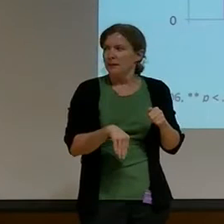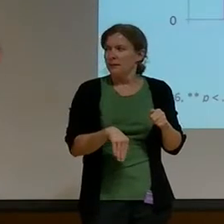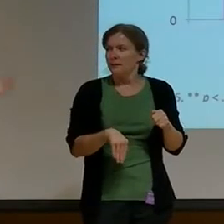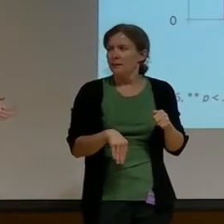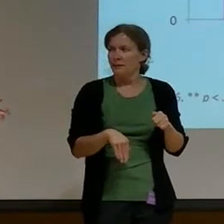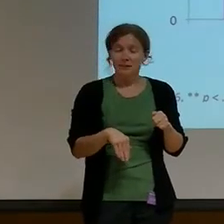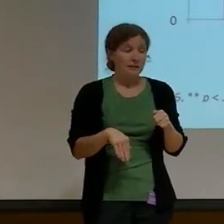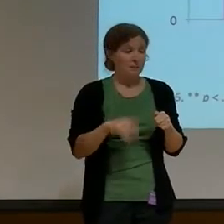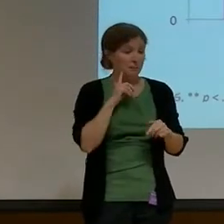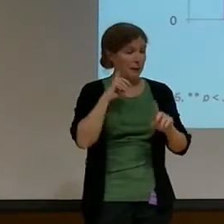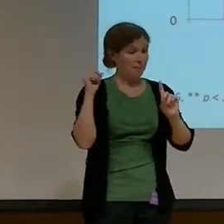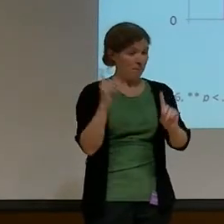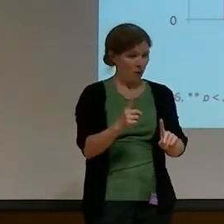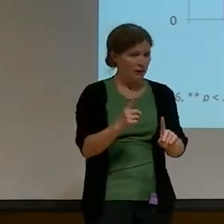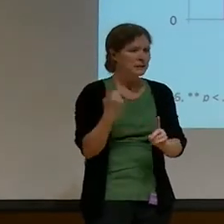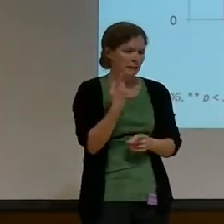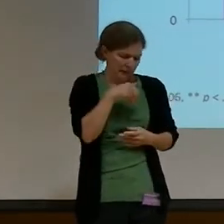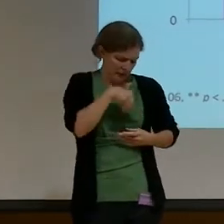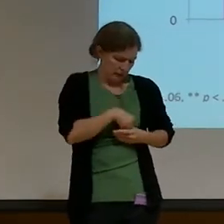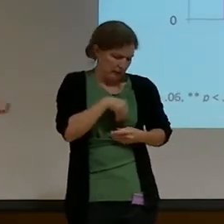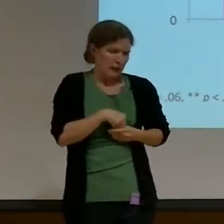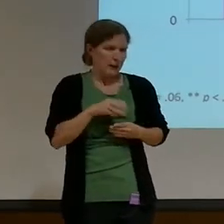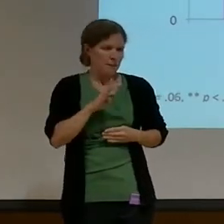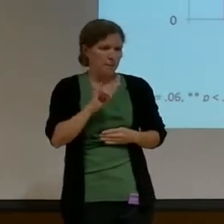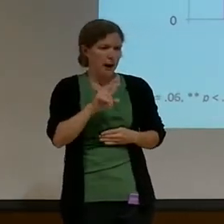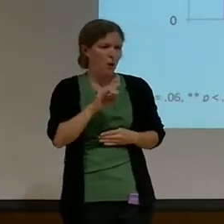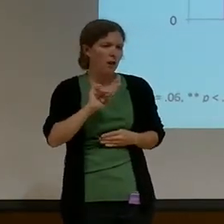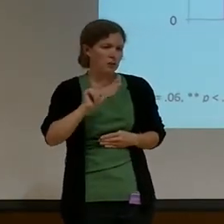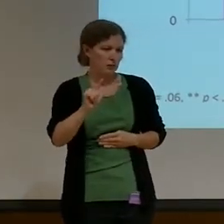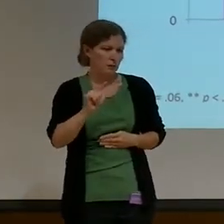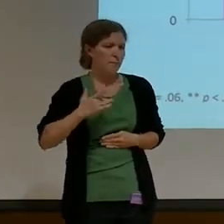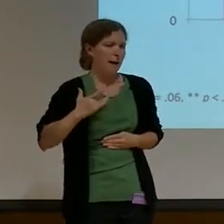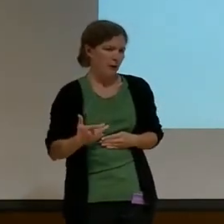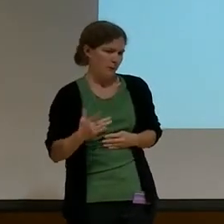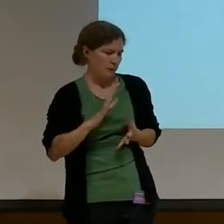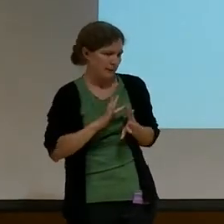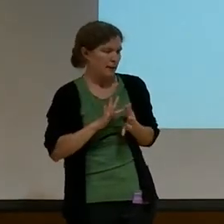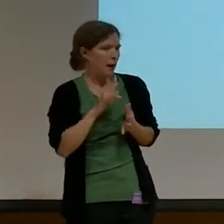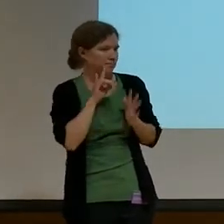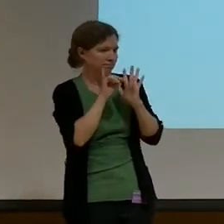the take home message from this is that there's something biological going on. There's patterns of biological stuff.